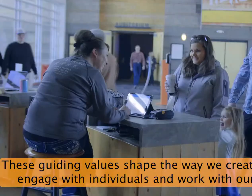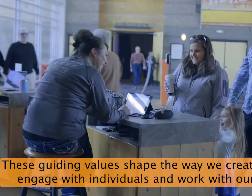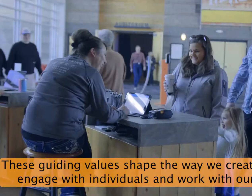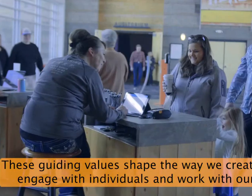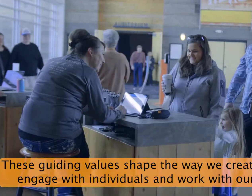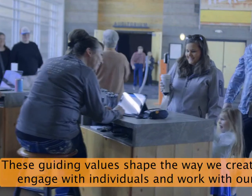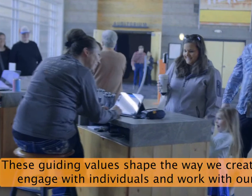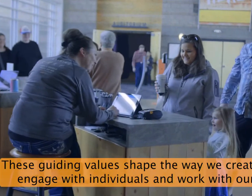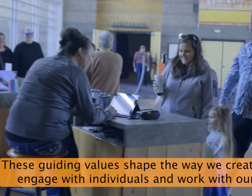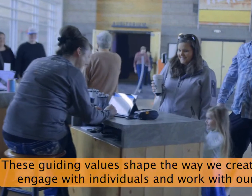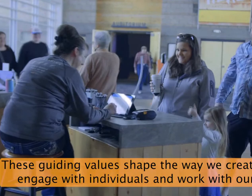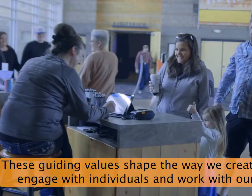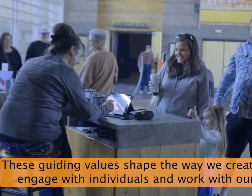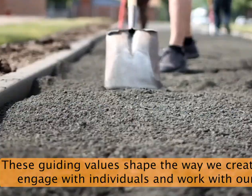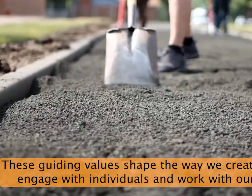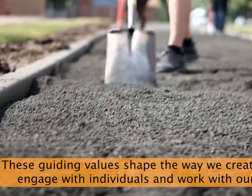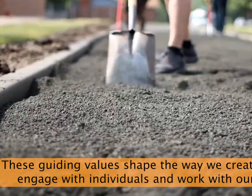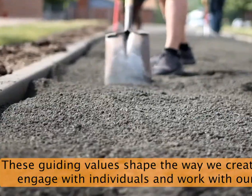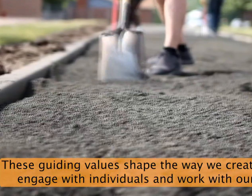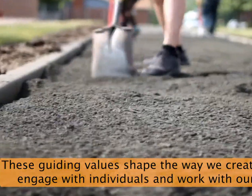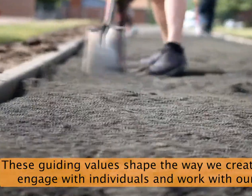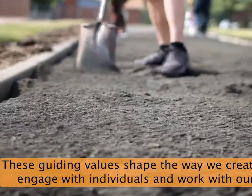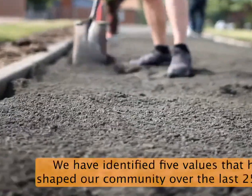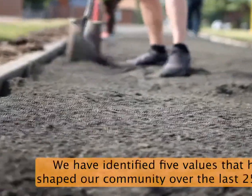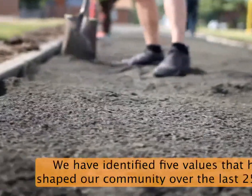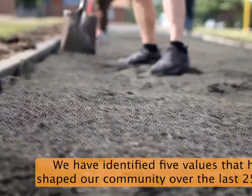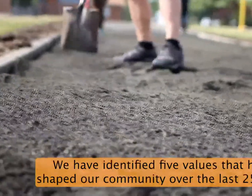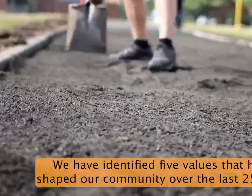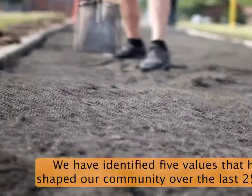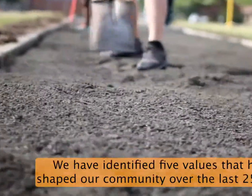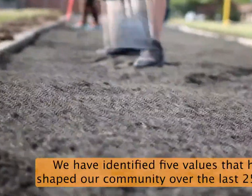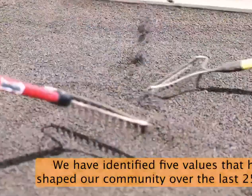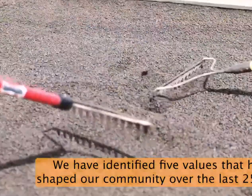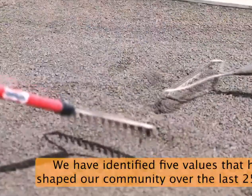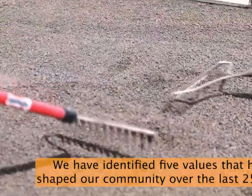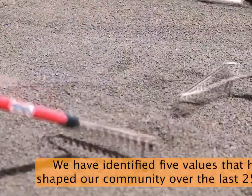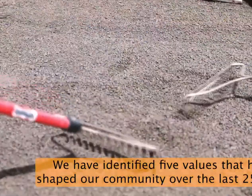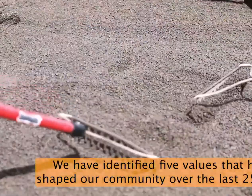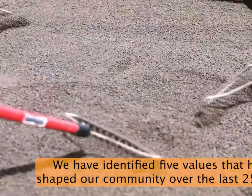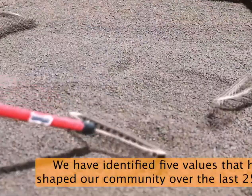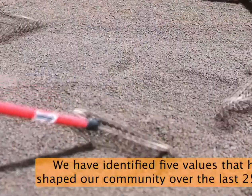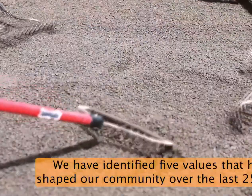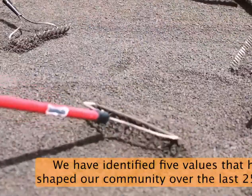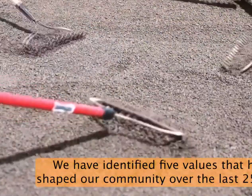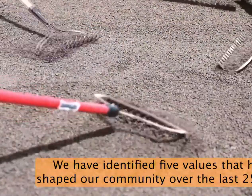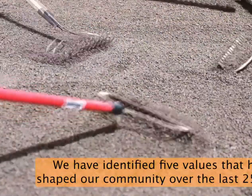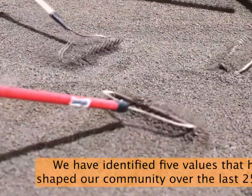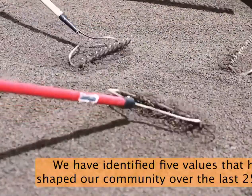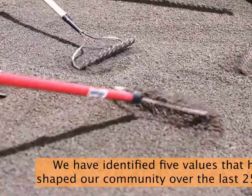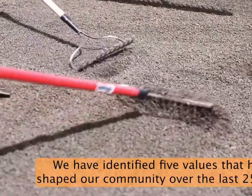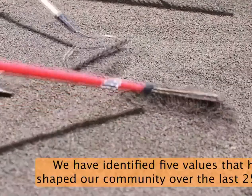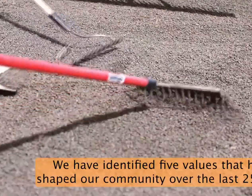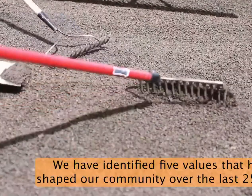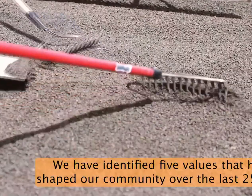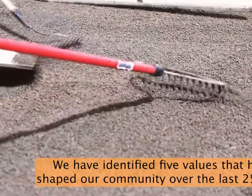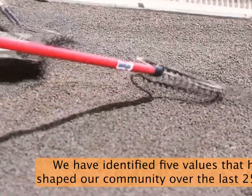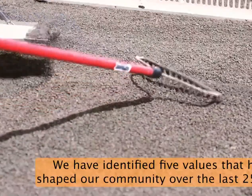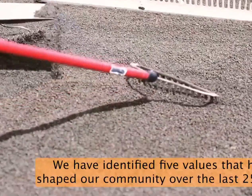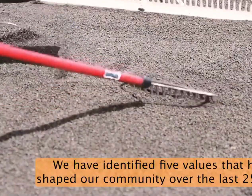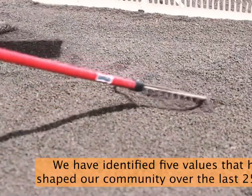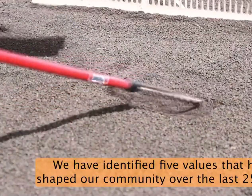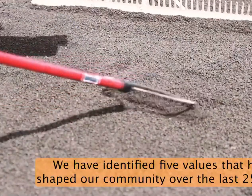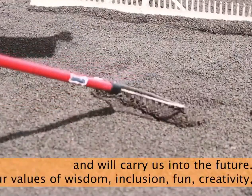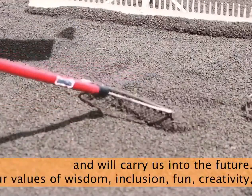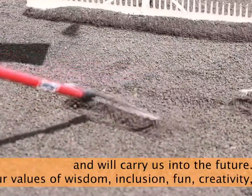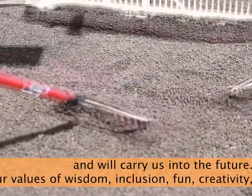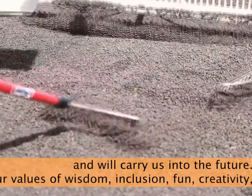programs, engage with individuals, and work with our partners. We have identified 5 values that have shaped our community over the last